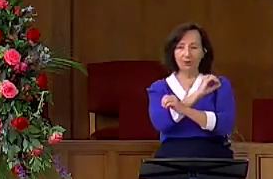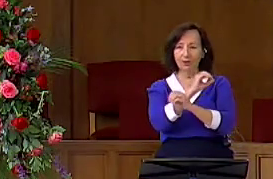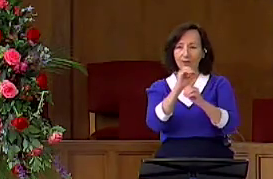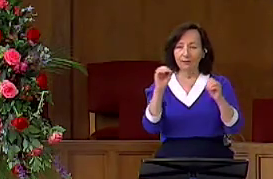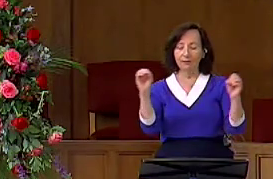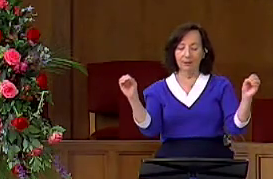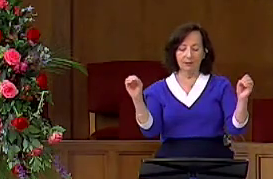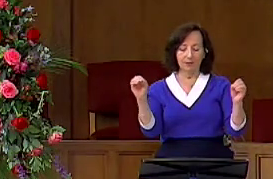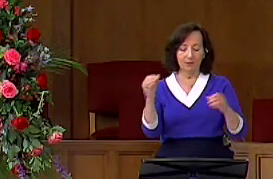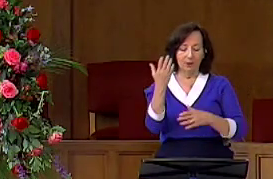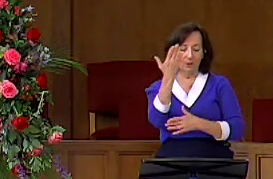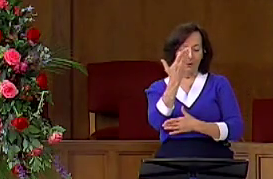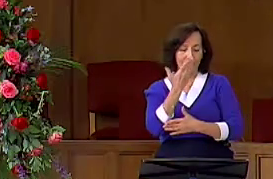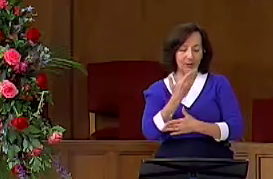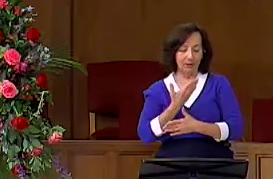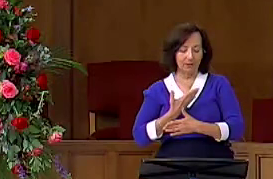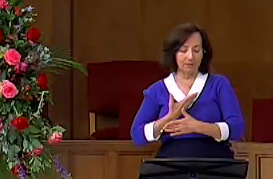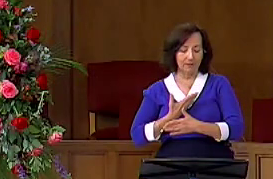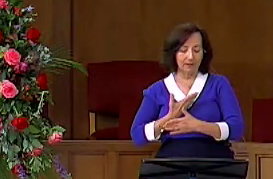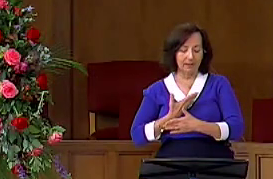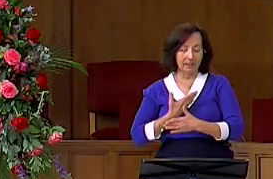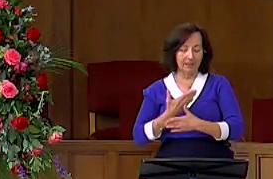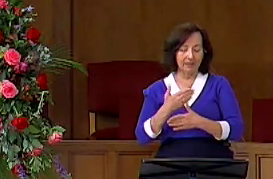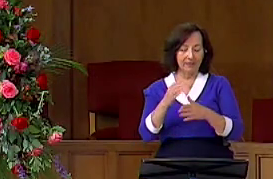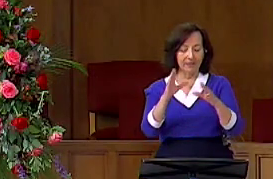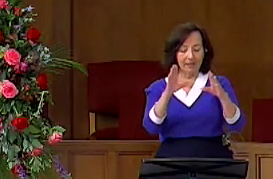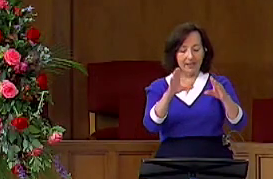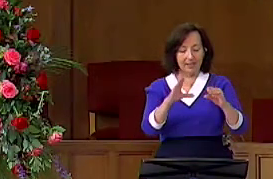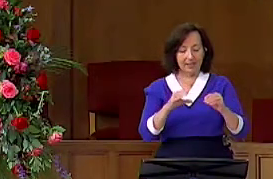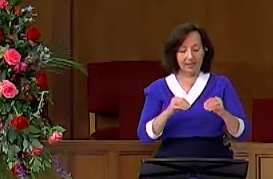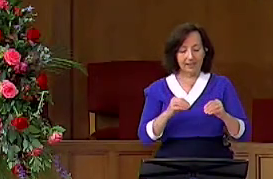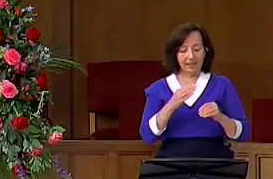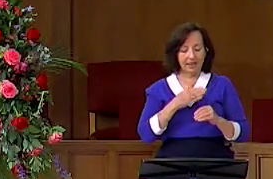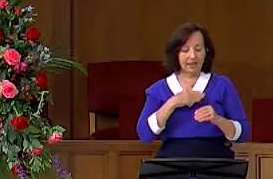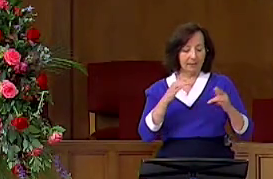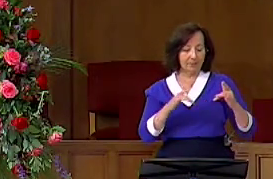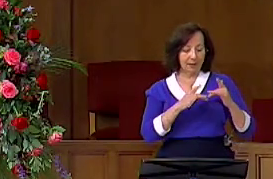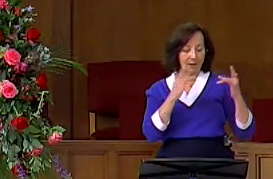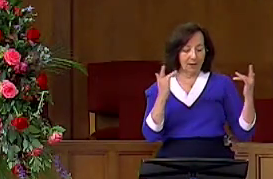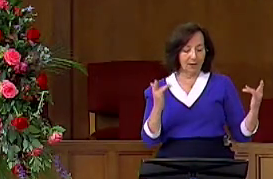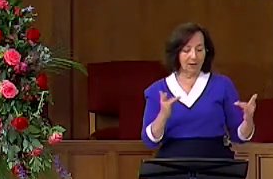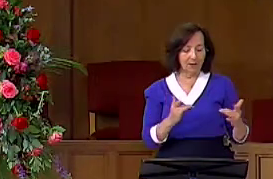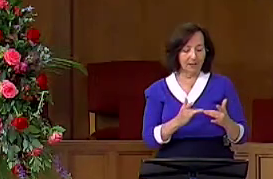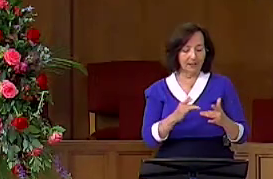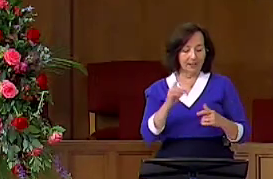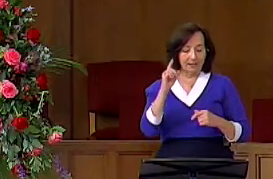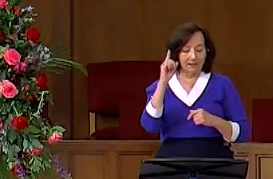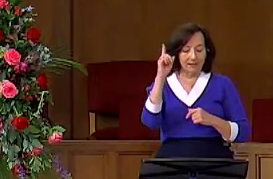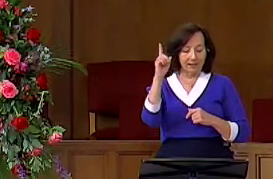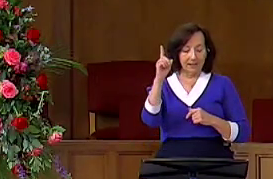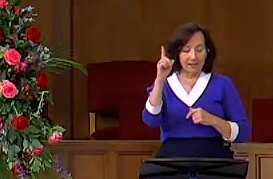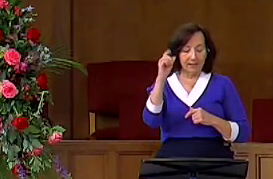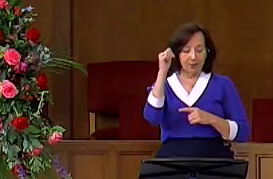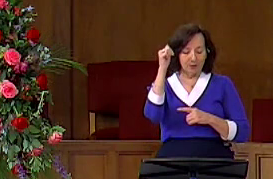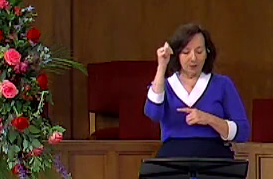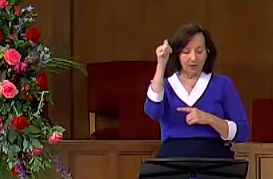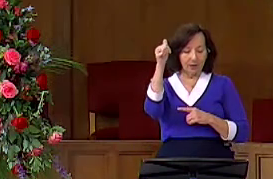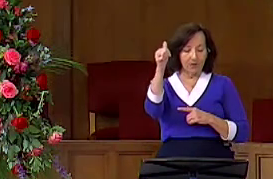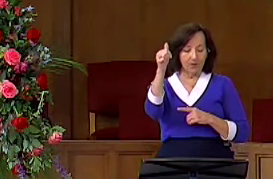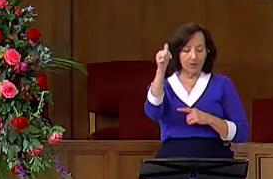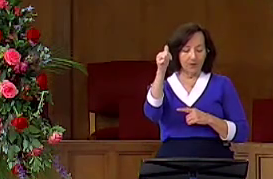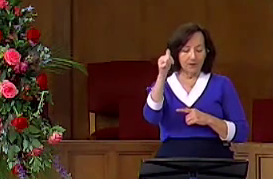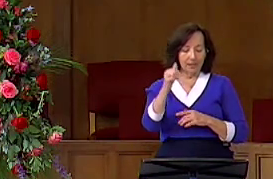be no longer mine. Take my heart, it is